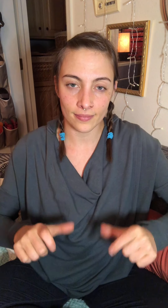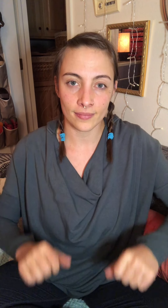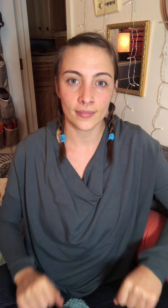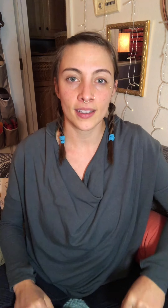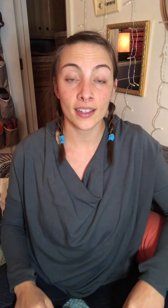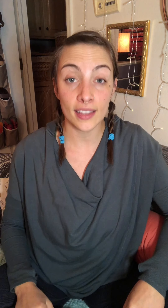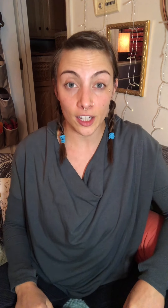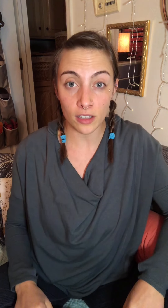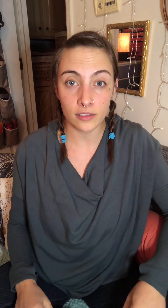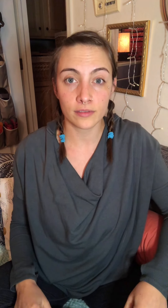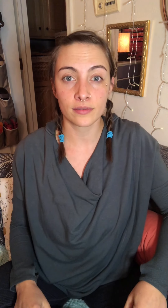little,